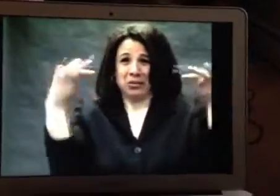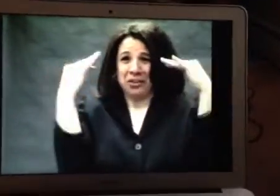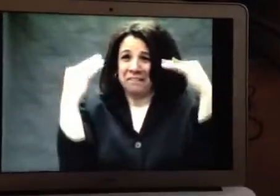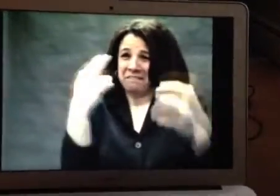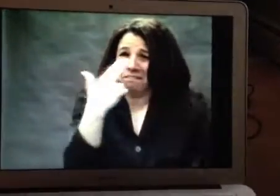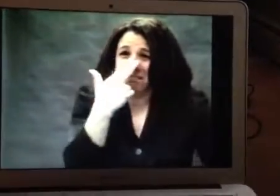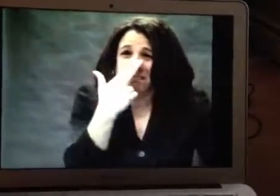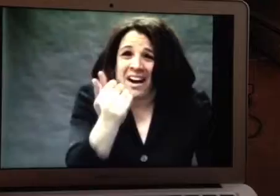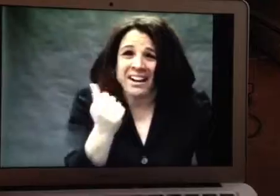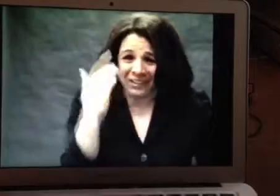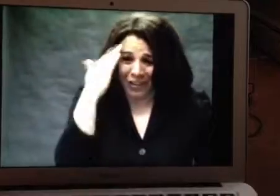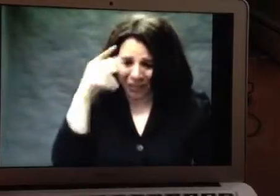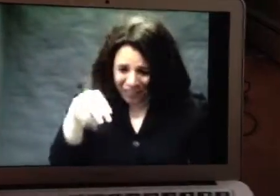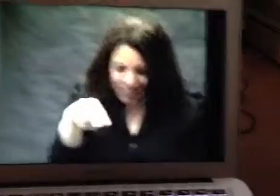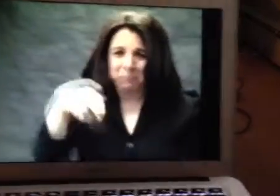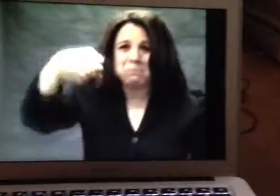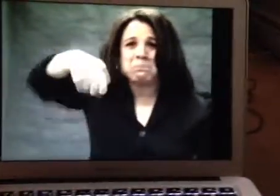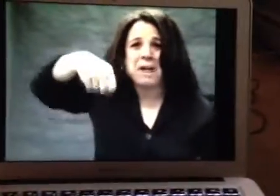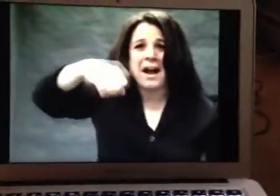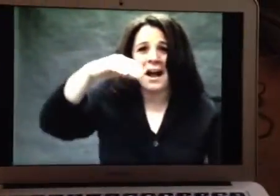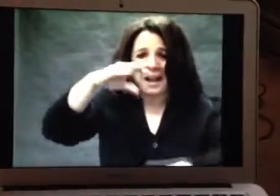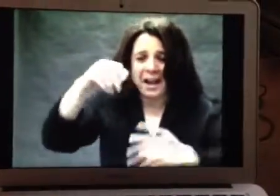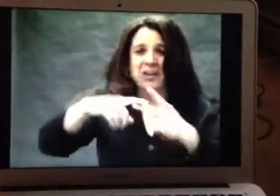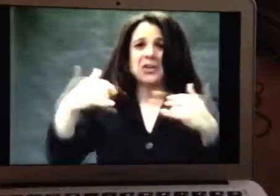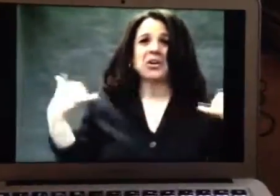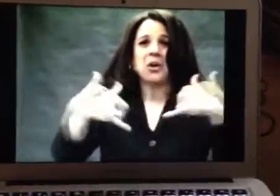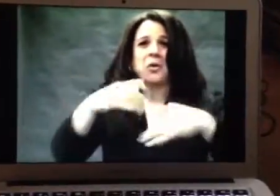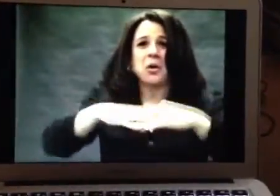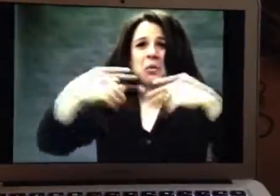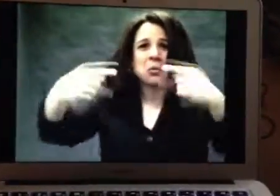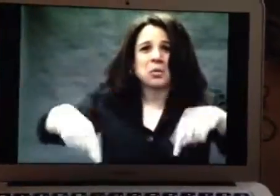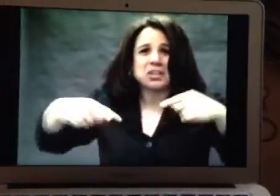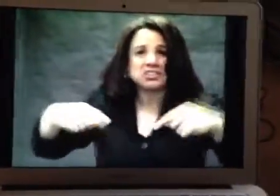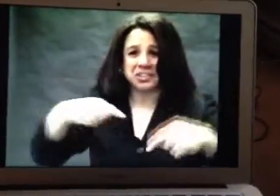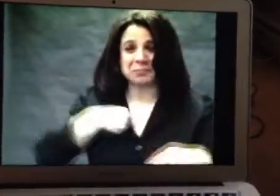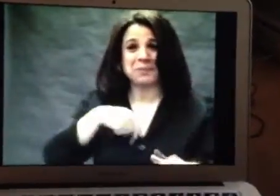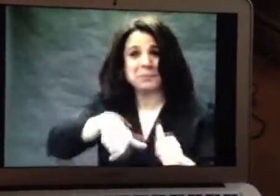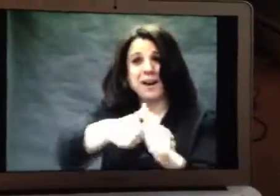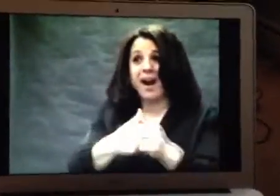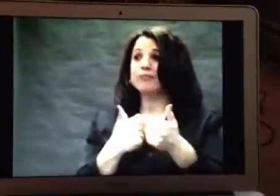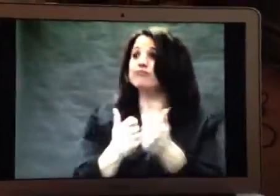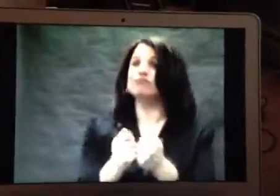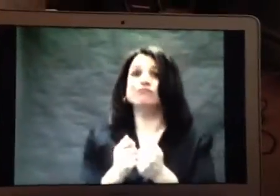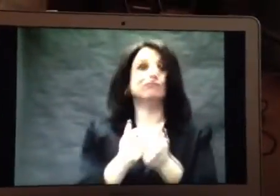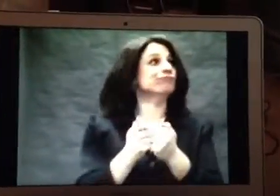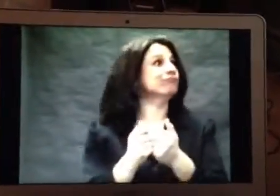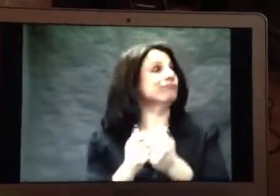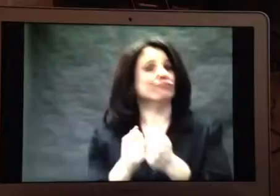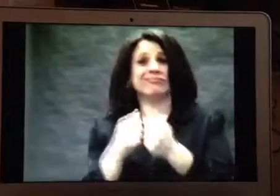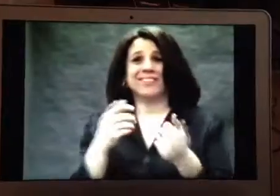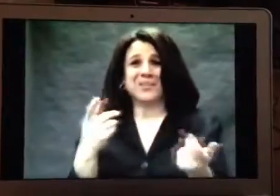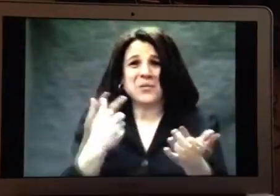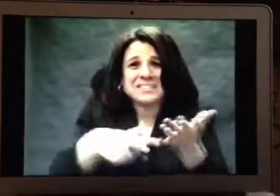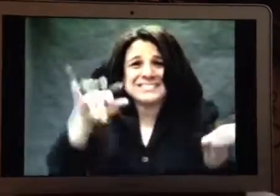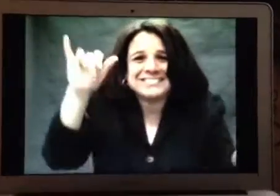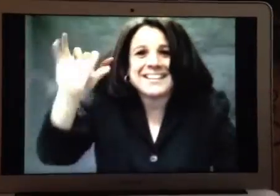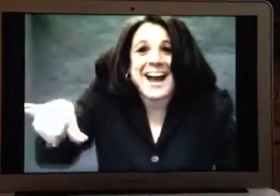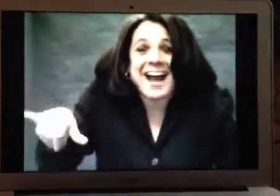he was walking. Everybody was looking at me awkwardly because it was funny because my bag was topped with my coat in the wheelchair,